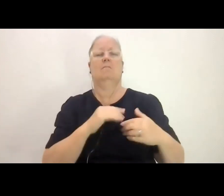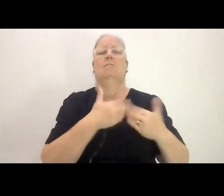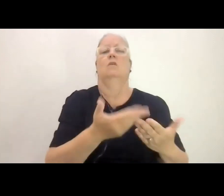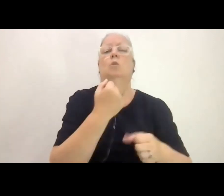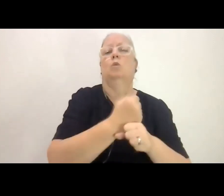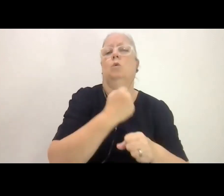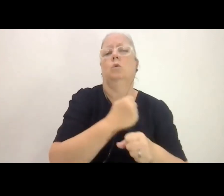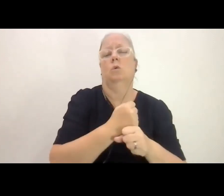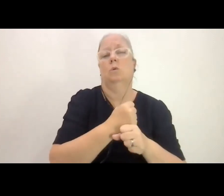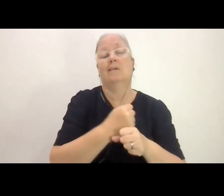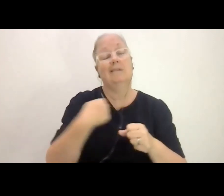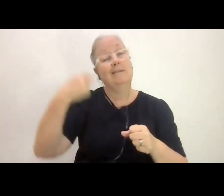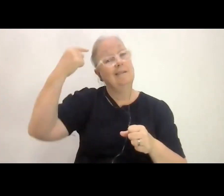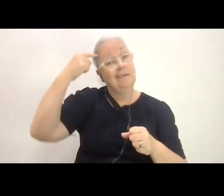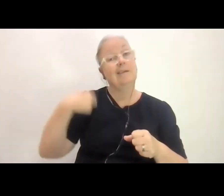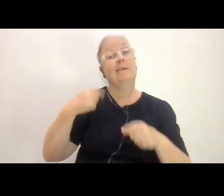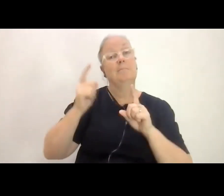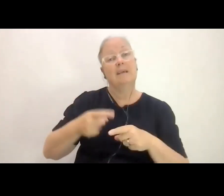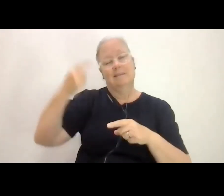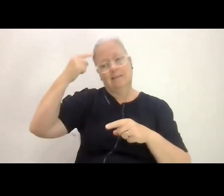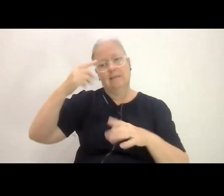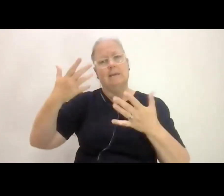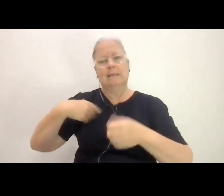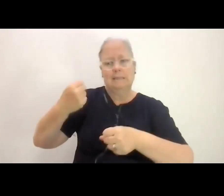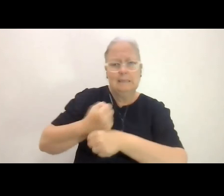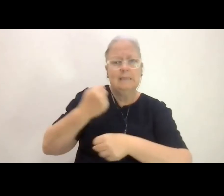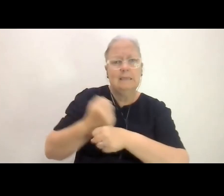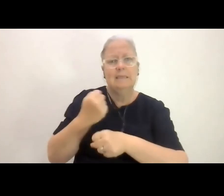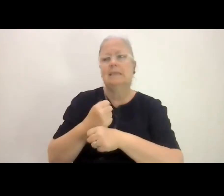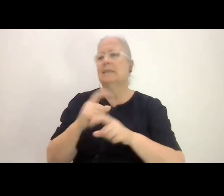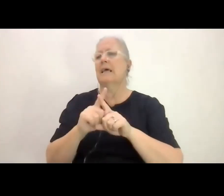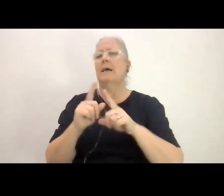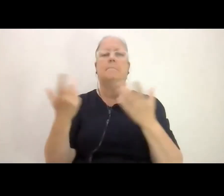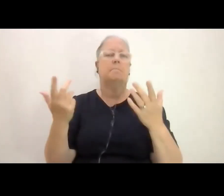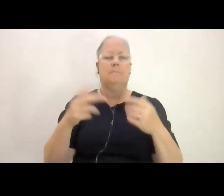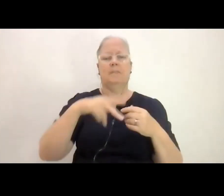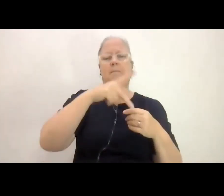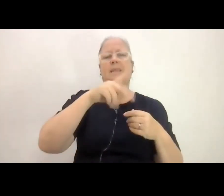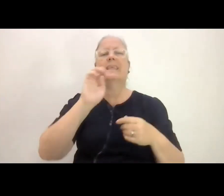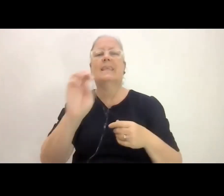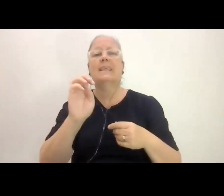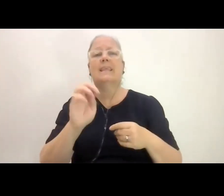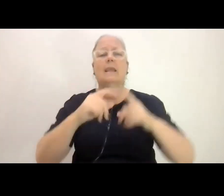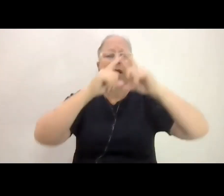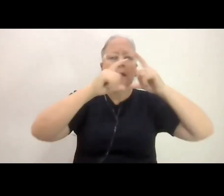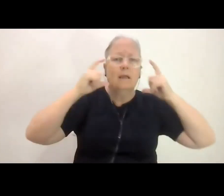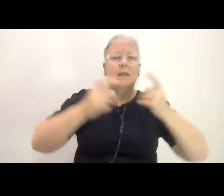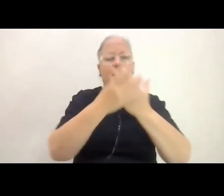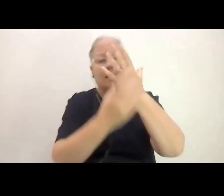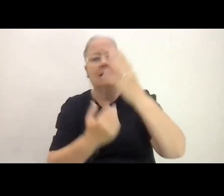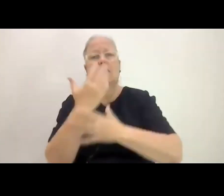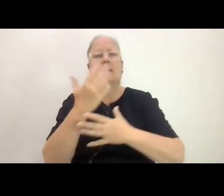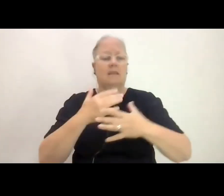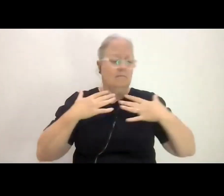more in production and availability of personal protective equipment, which was actually, as you remember, was extremely